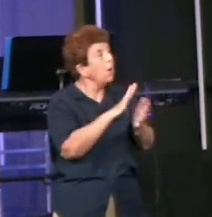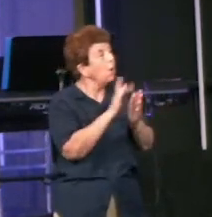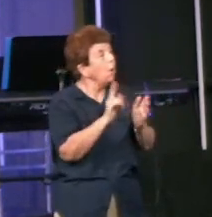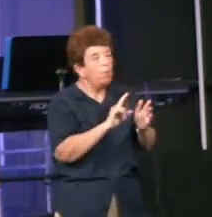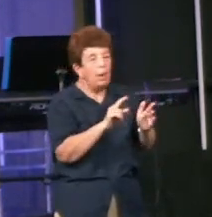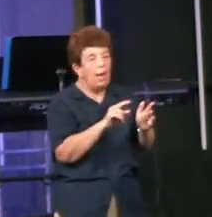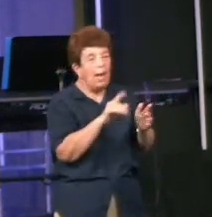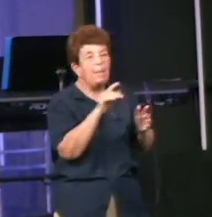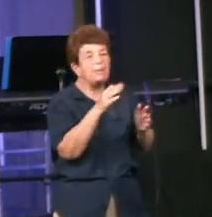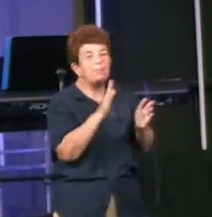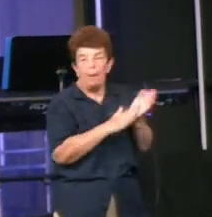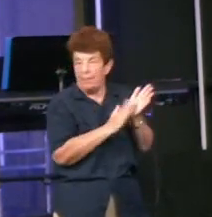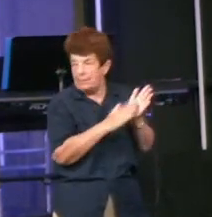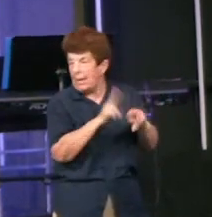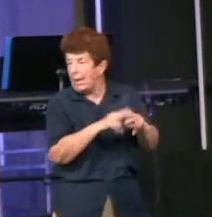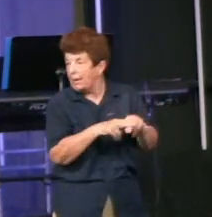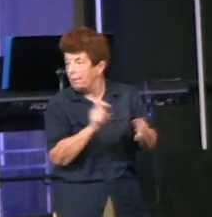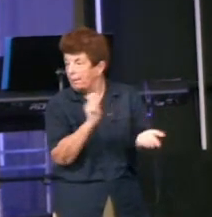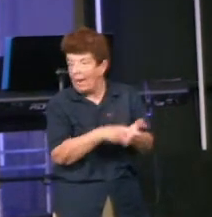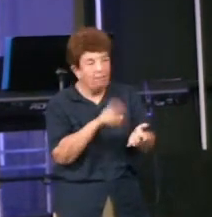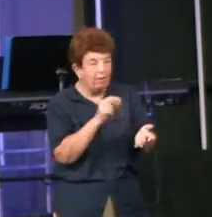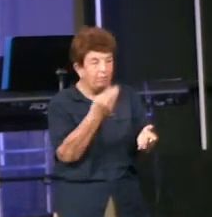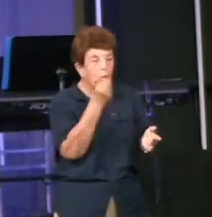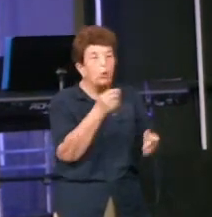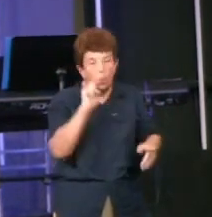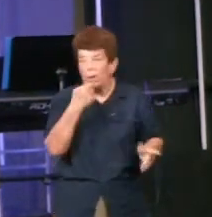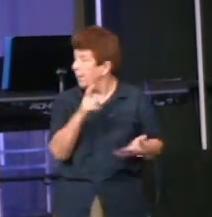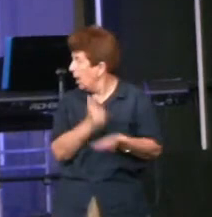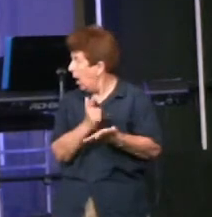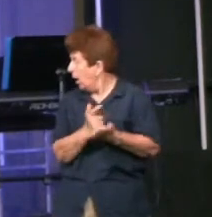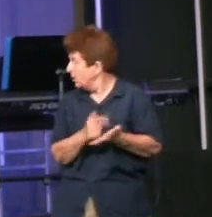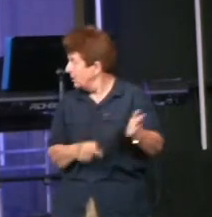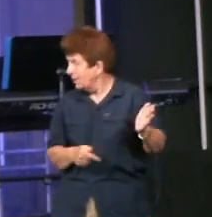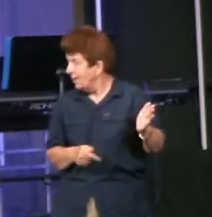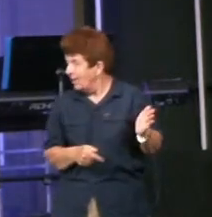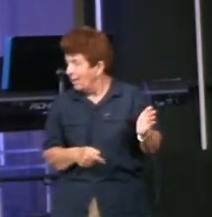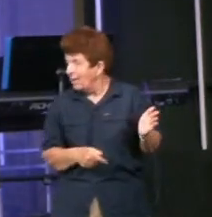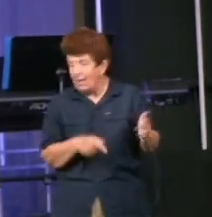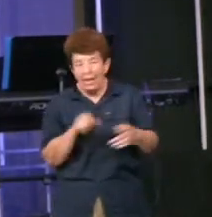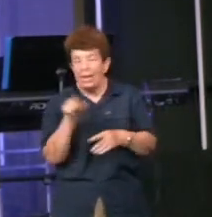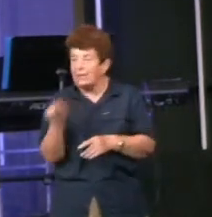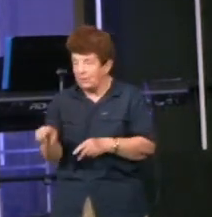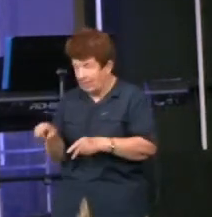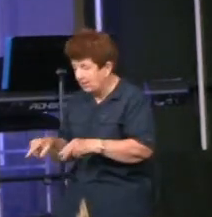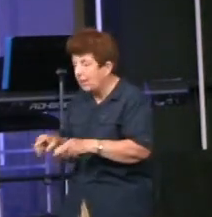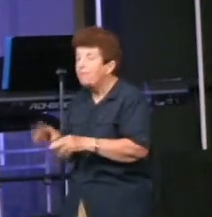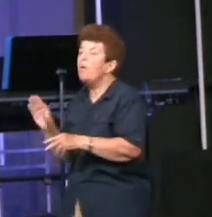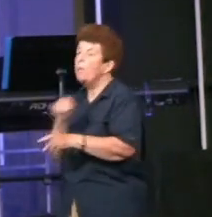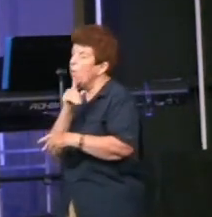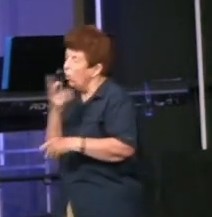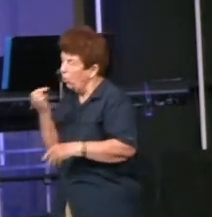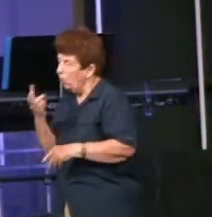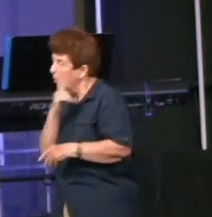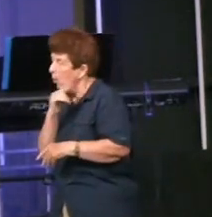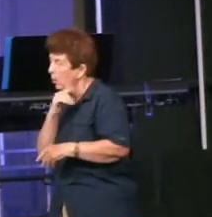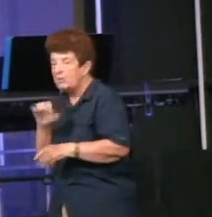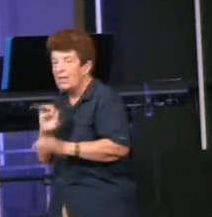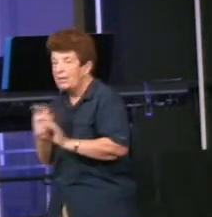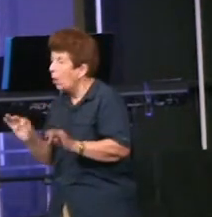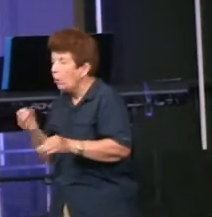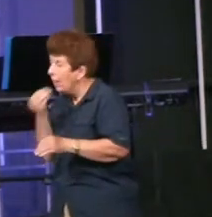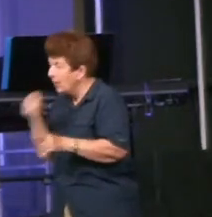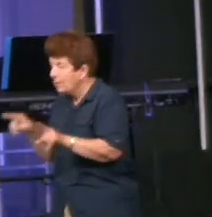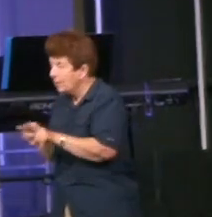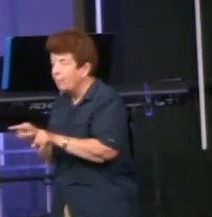we cost mum and dad in food. It would have been a lot. And Zali, she comes from a family of three girls, eats nowhere near the same